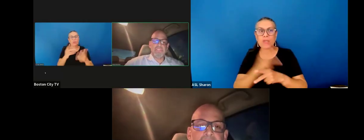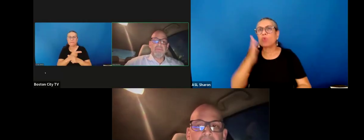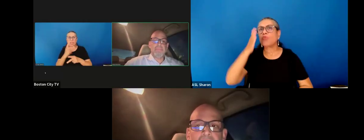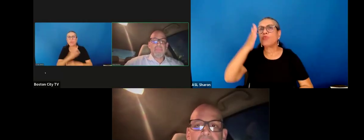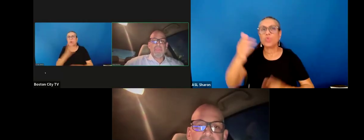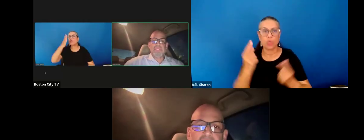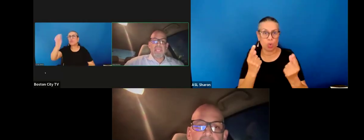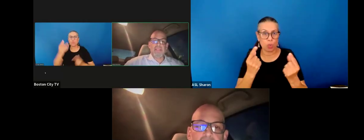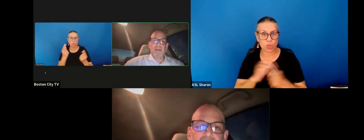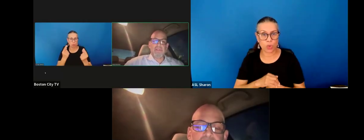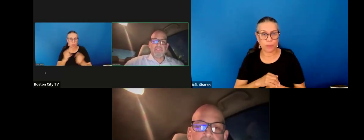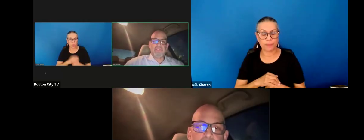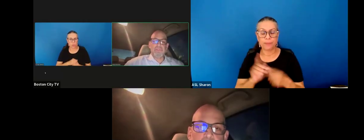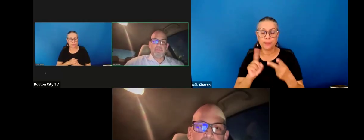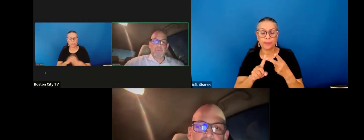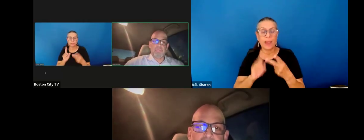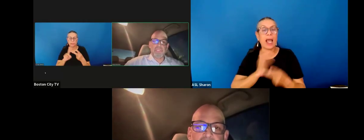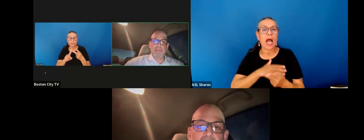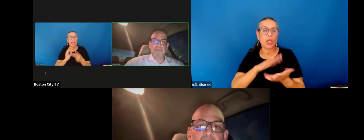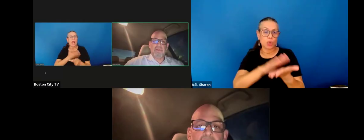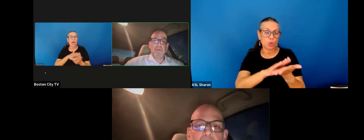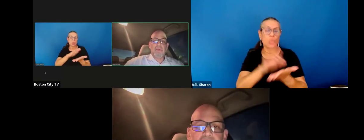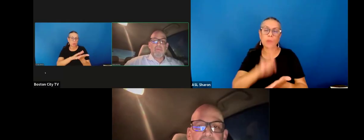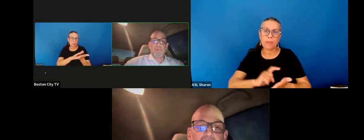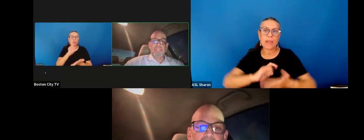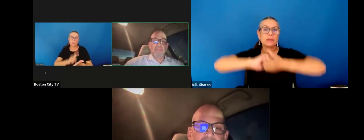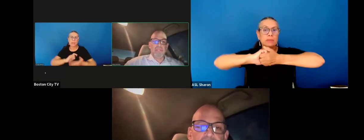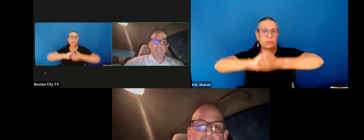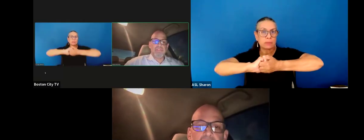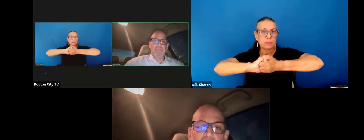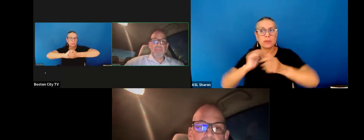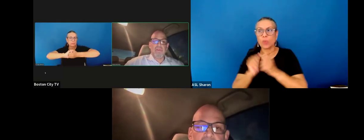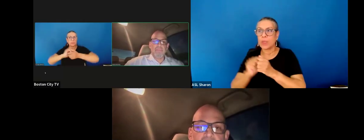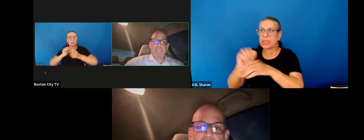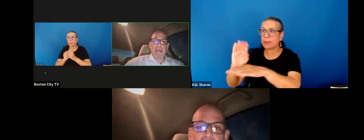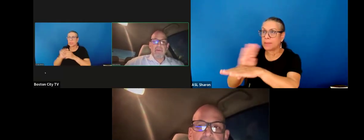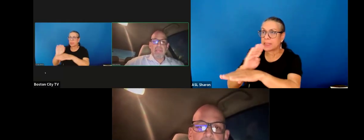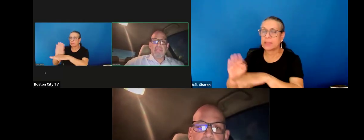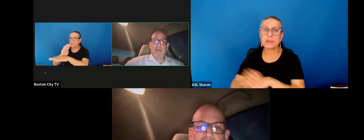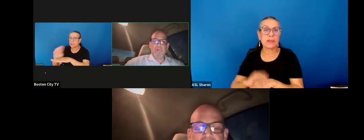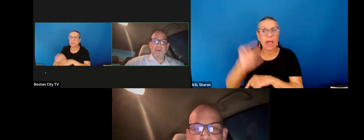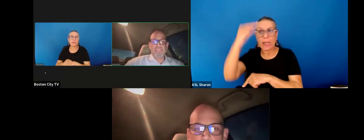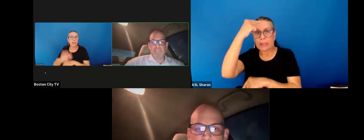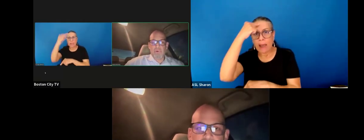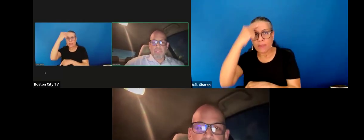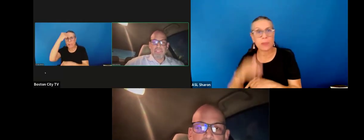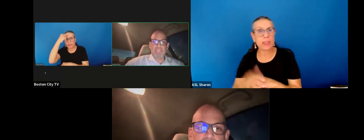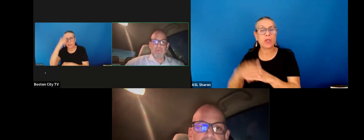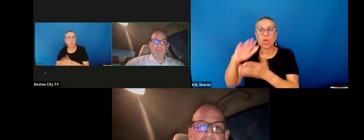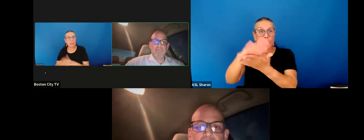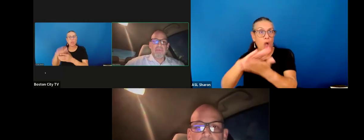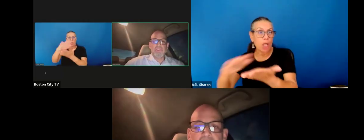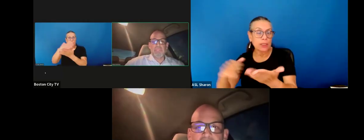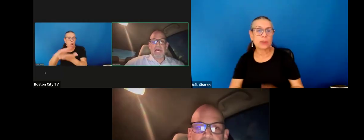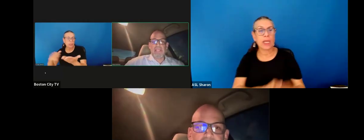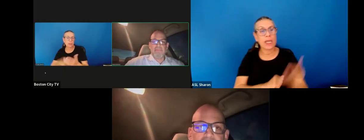opportunities. Second, our institutions must work together. Bring together industry, government, higher ed, nonprofits, and of course